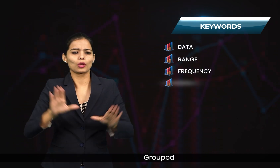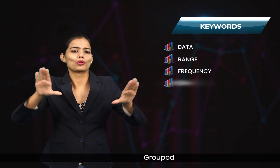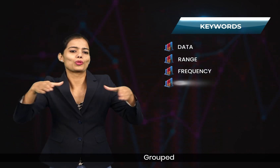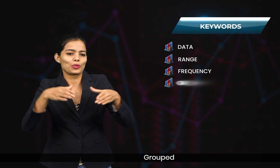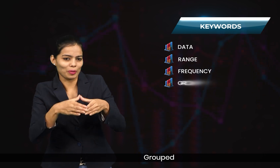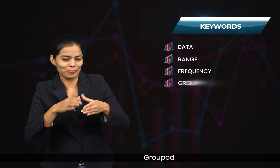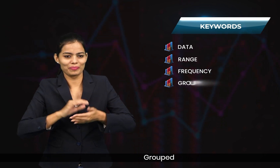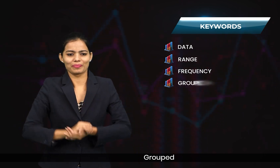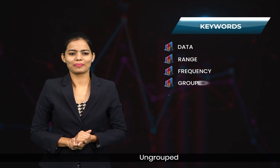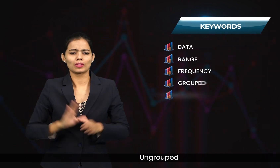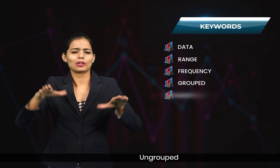grouped, ungrouped,